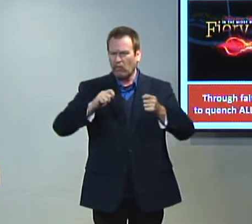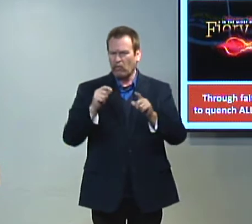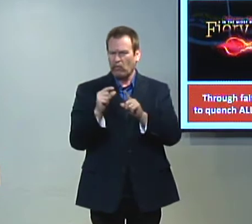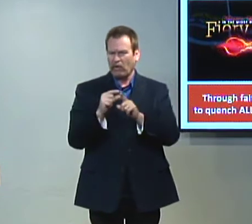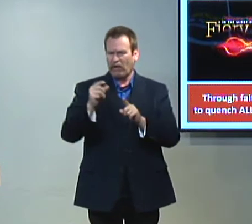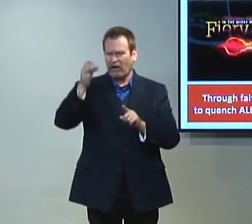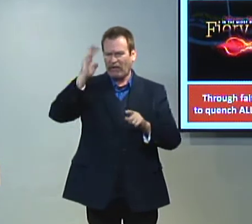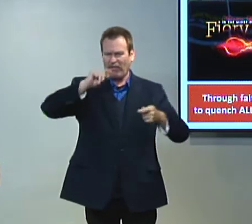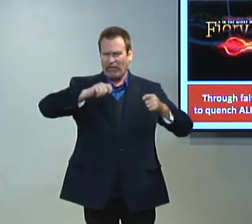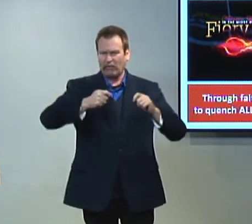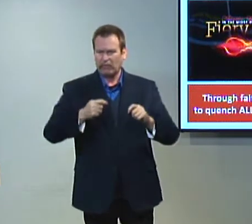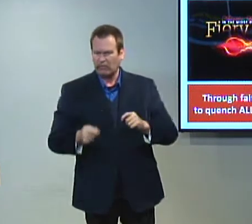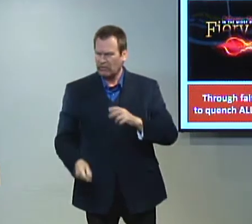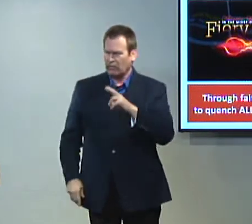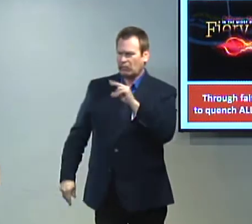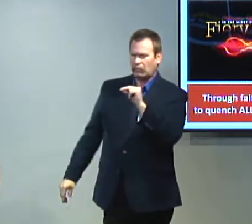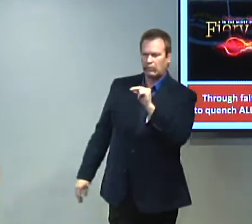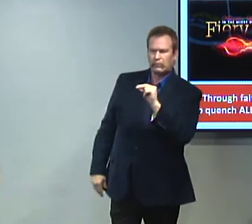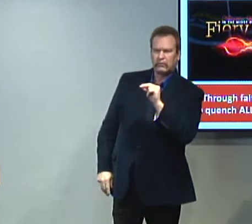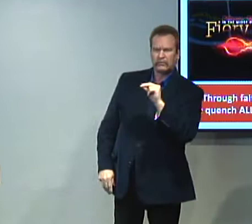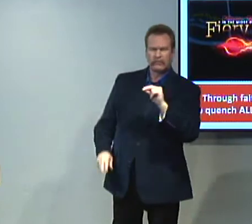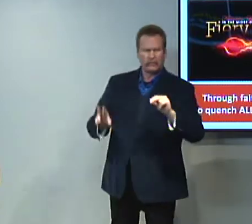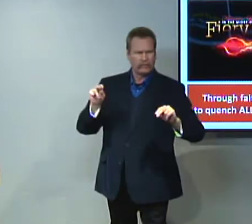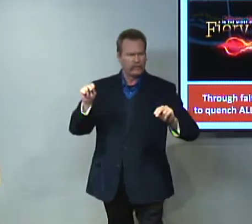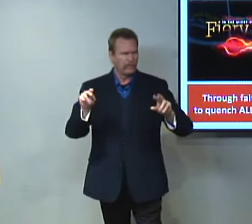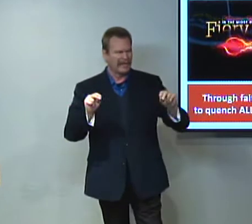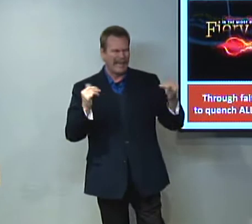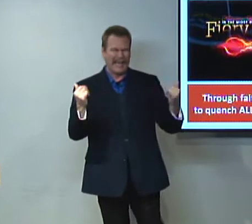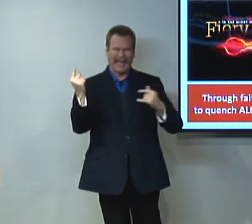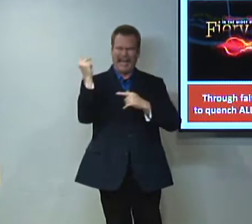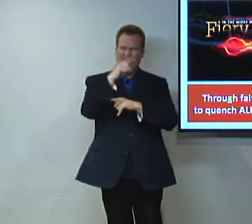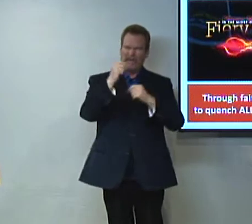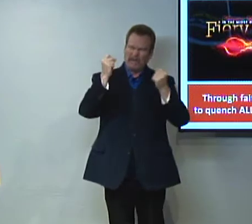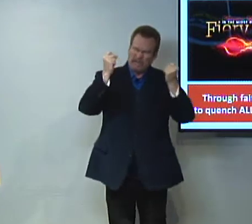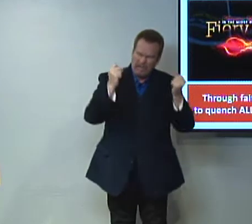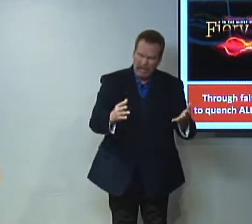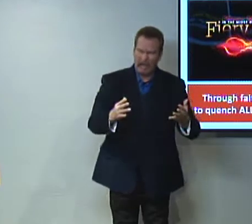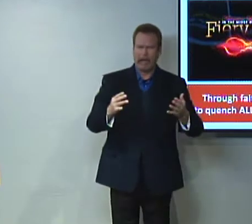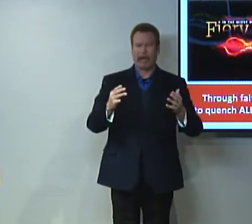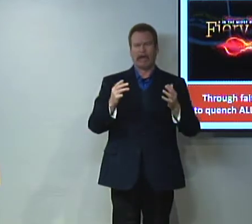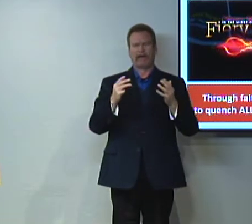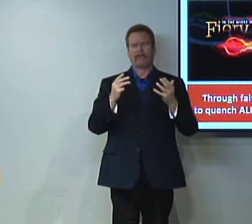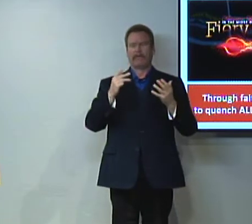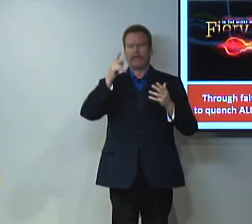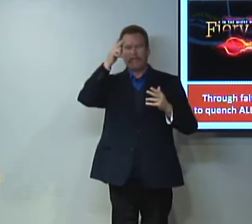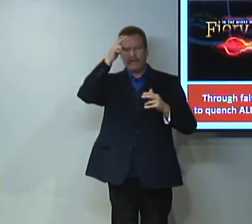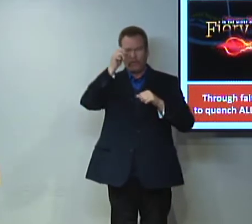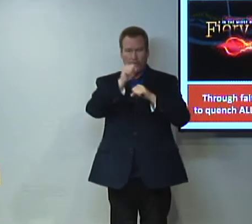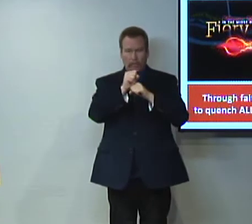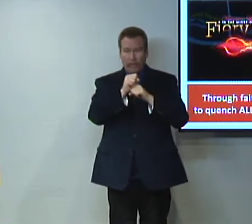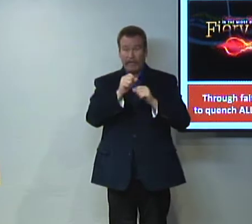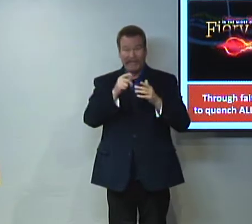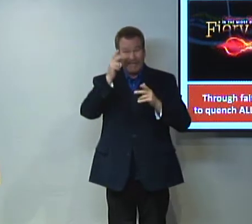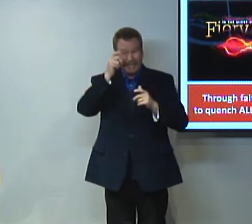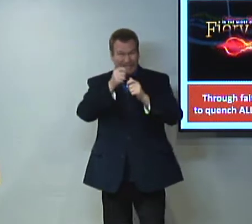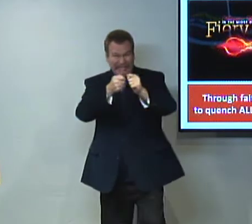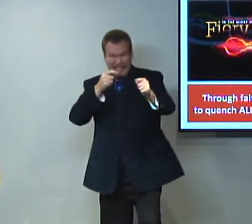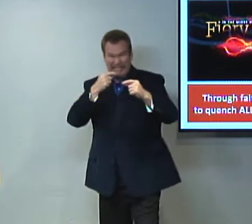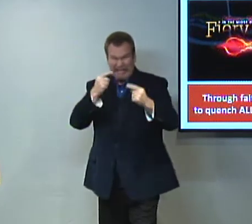you, for they will not cause you to even harm your foot. And Jesus said, no. The devil was trying to work against him.